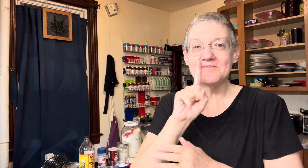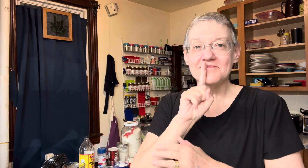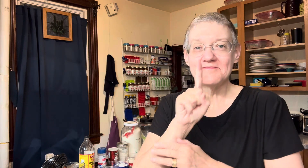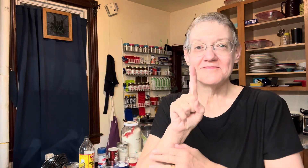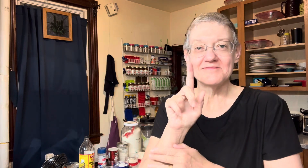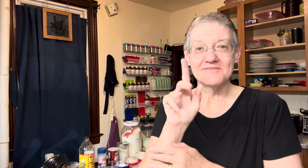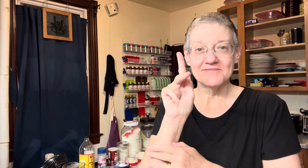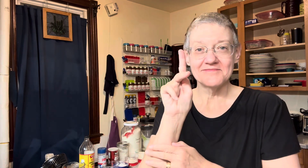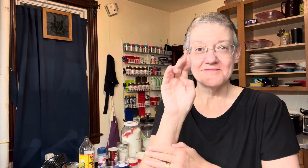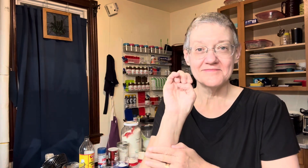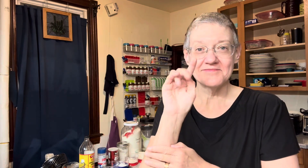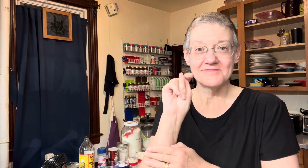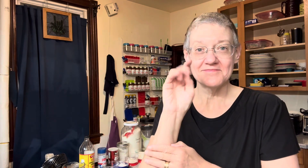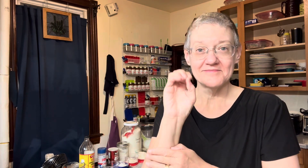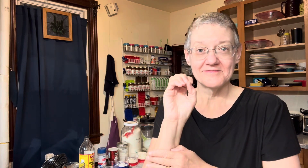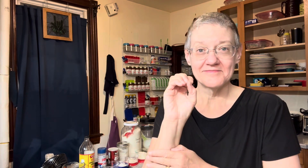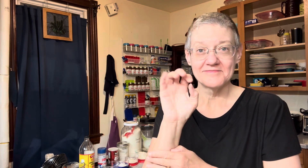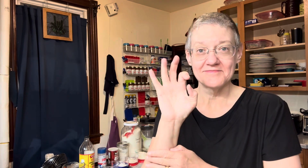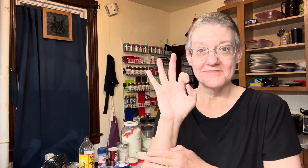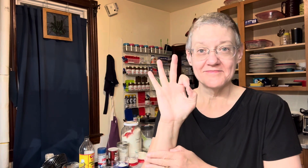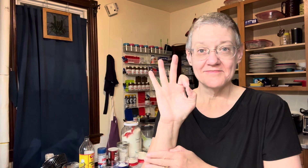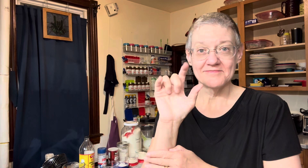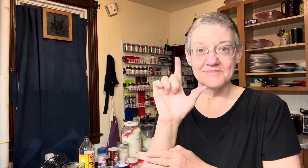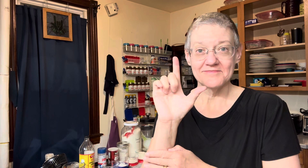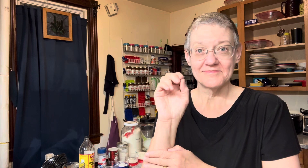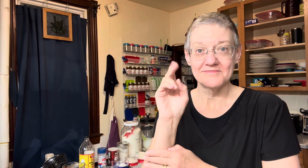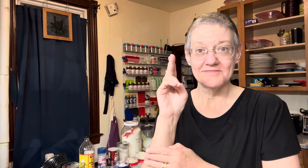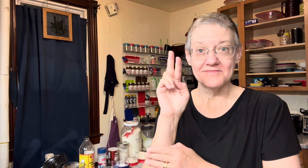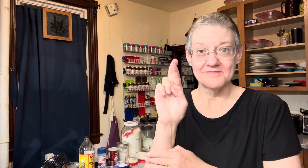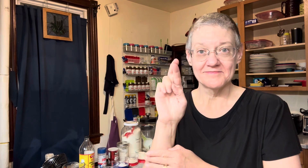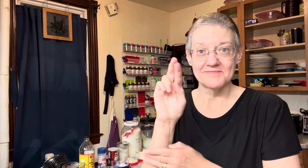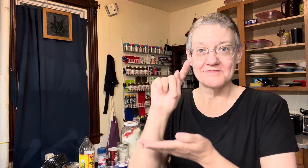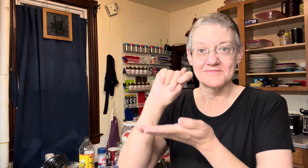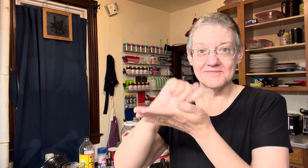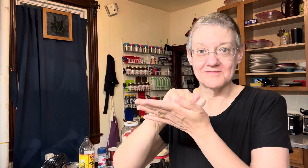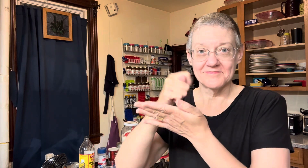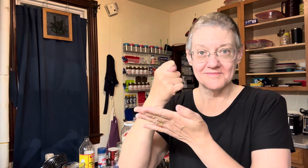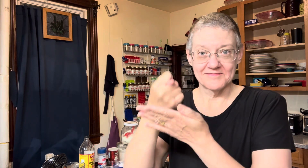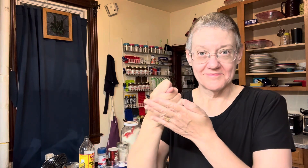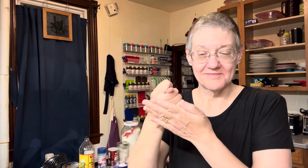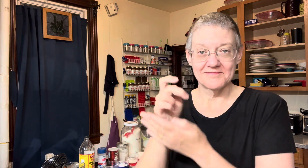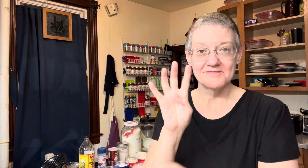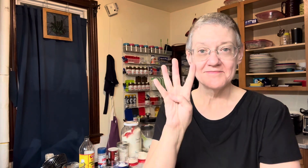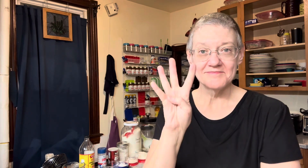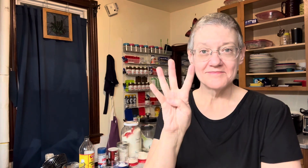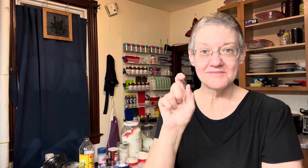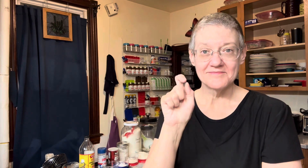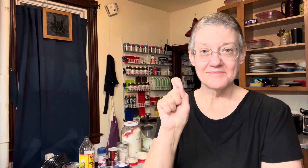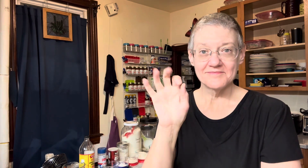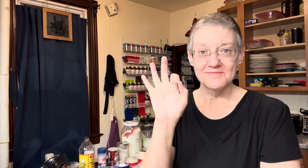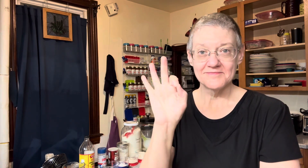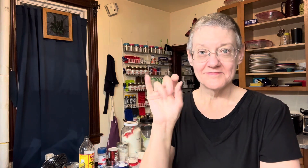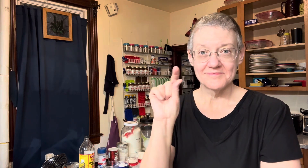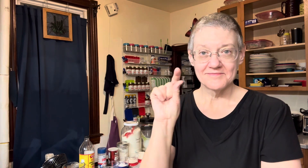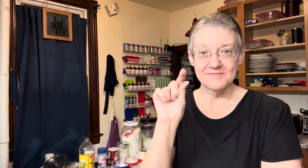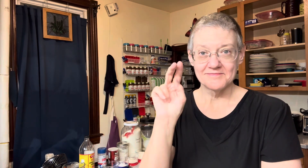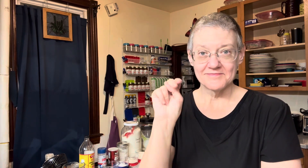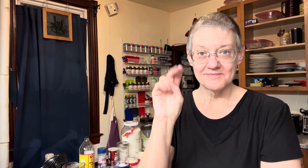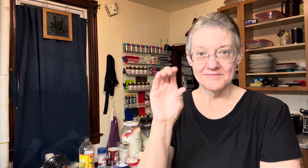is Dale's Keto Flour Tortilla recipe. 4.9 grams